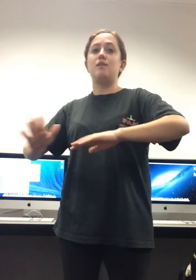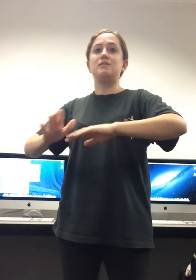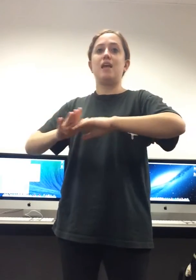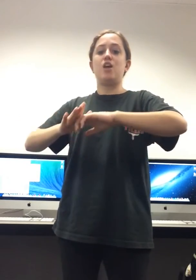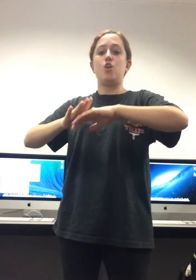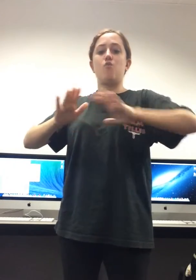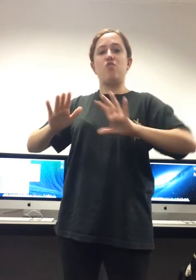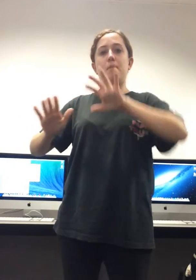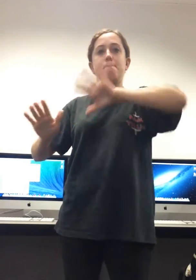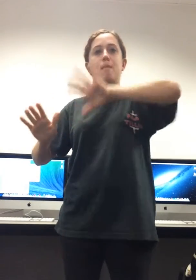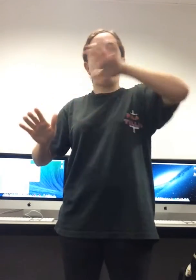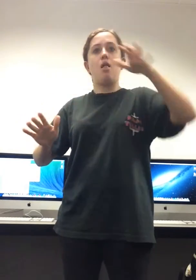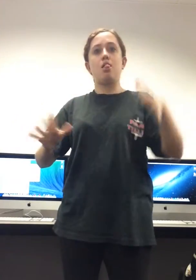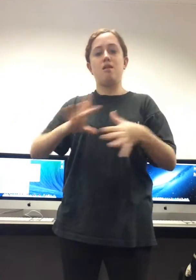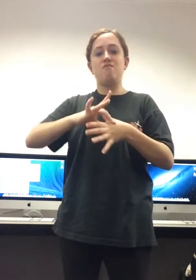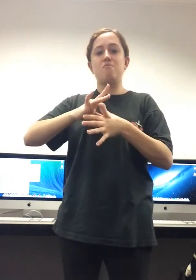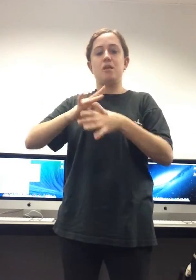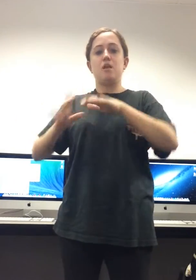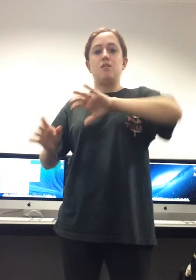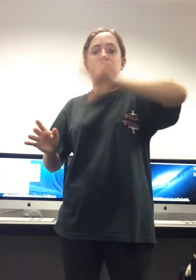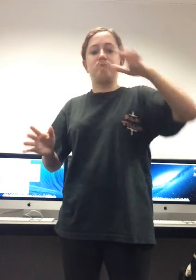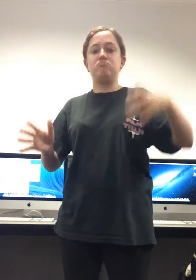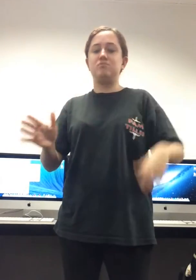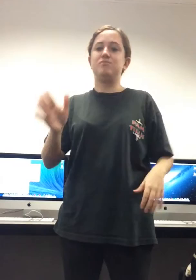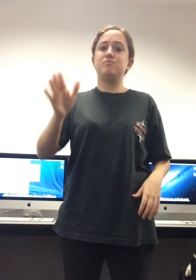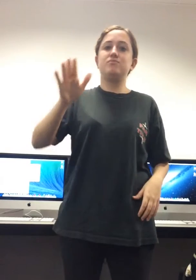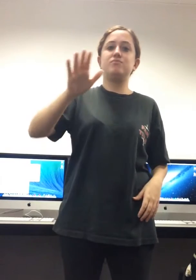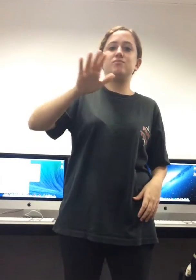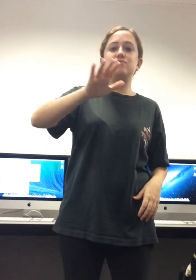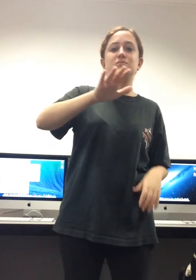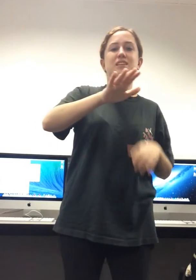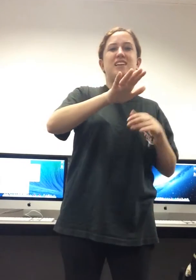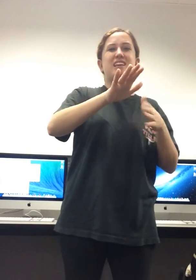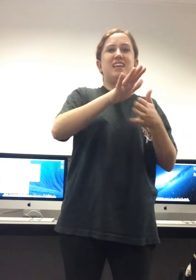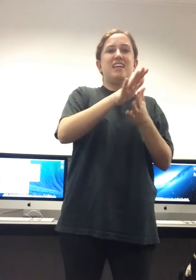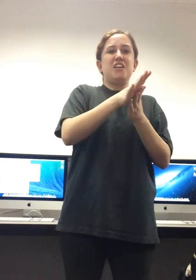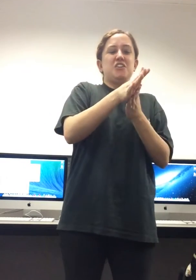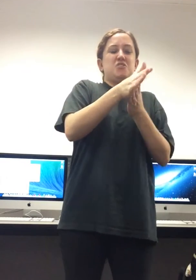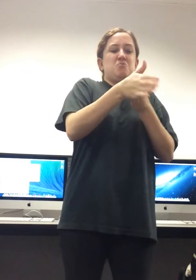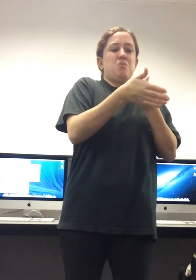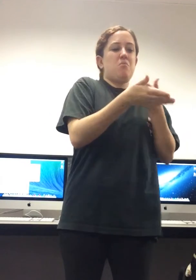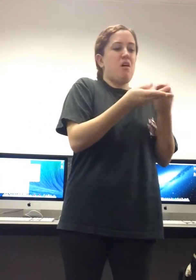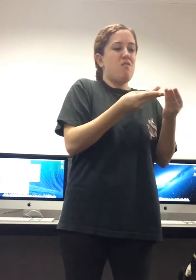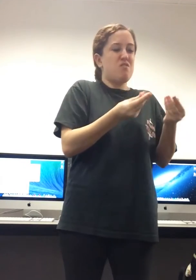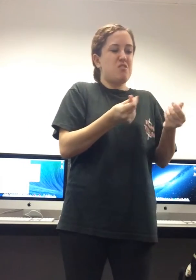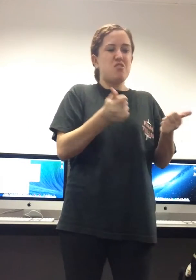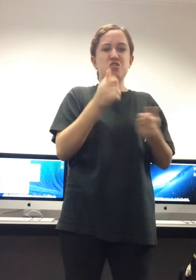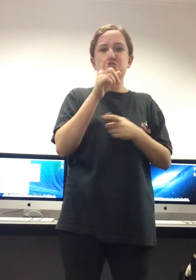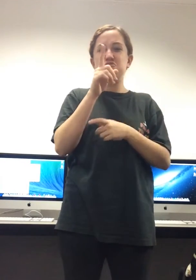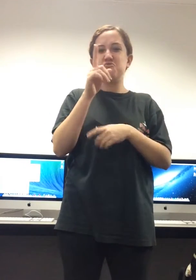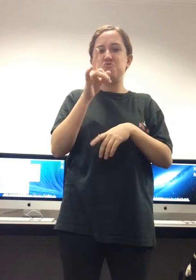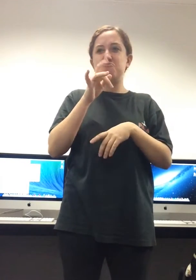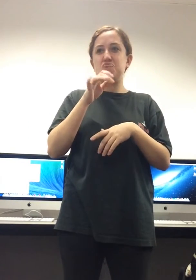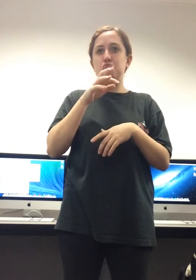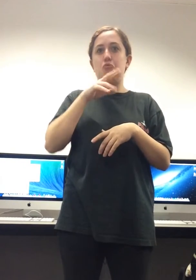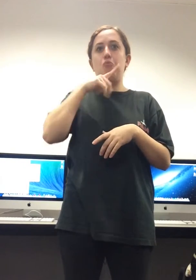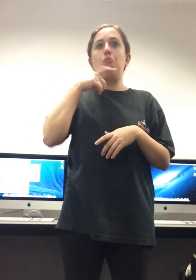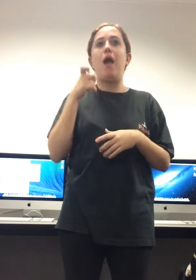and sweep off handfuls of dried dung of rats. These rats were